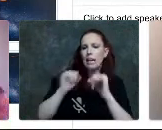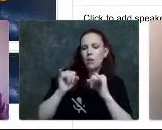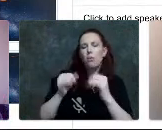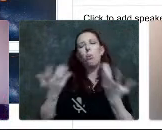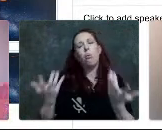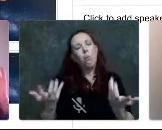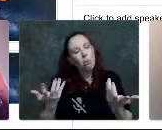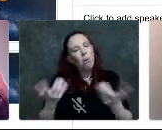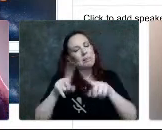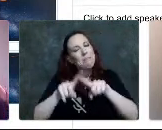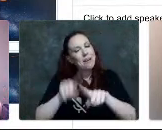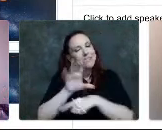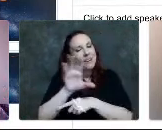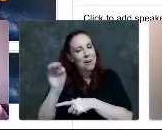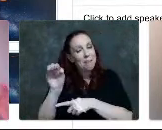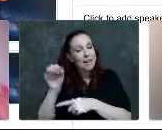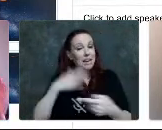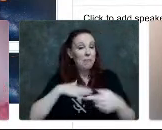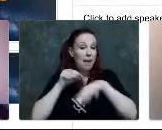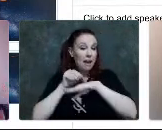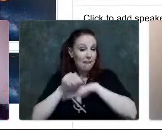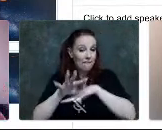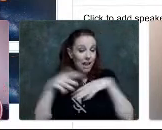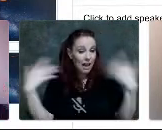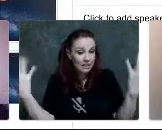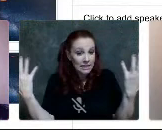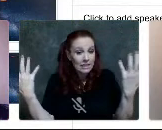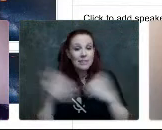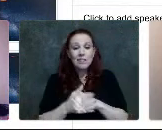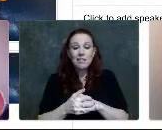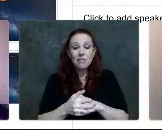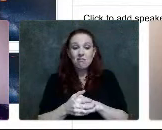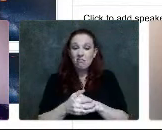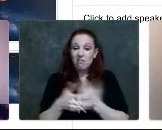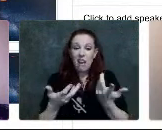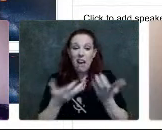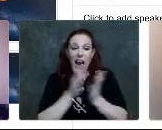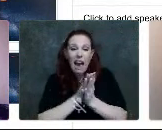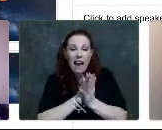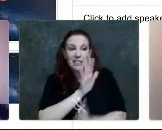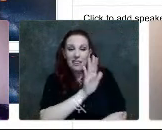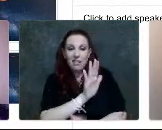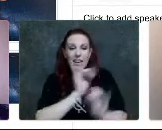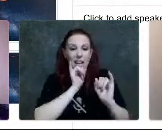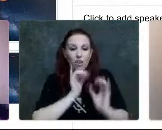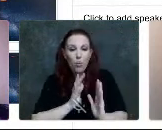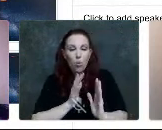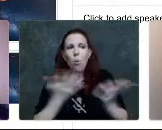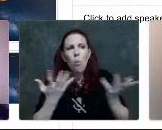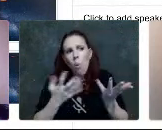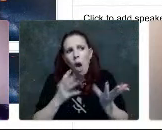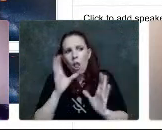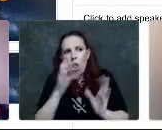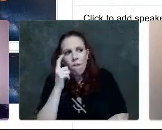my advice, is that all you can do is ask the interviewer what they're looking for. Like, are they